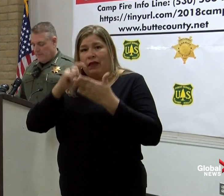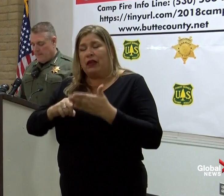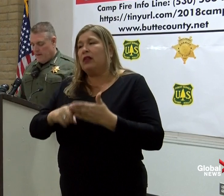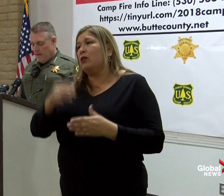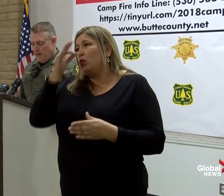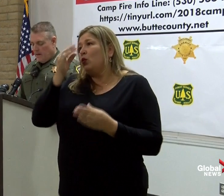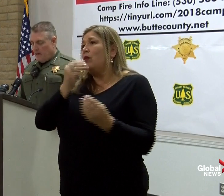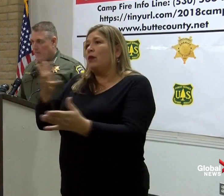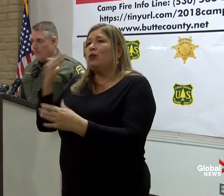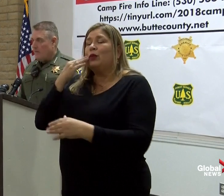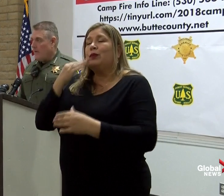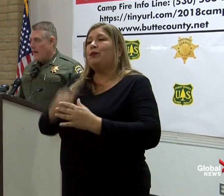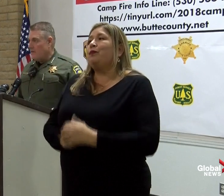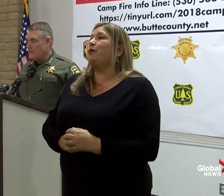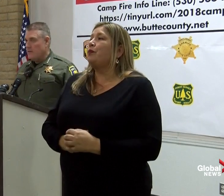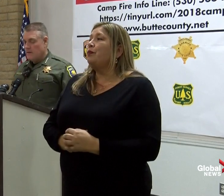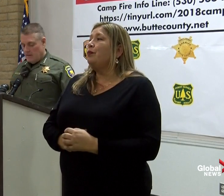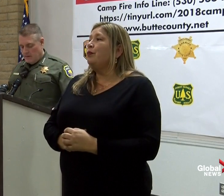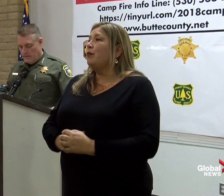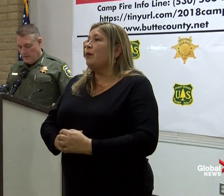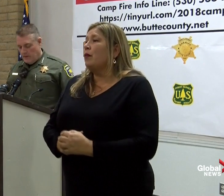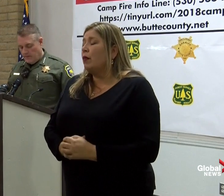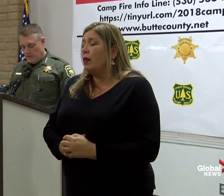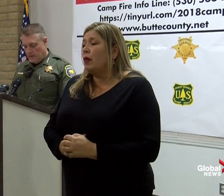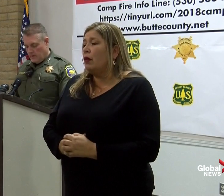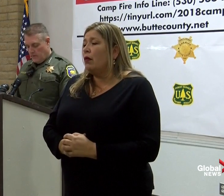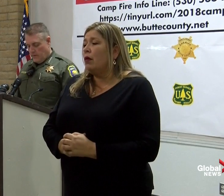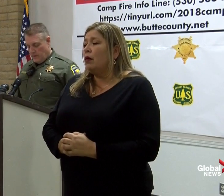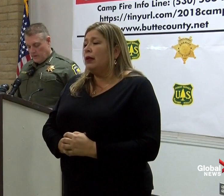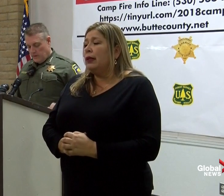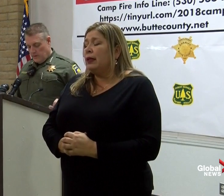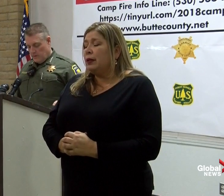future. In the past, I believe,